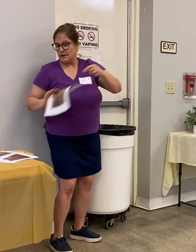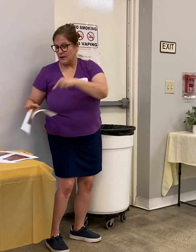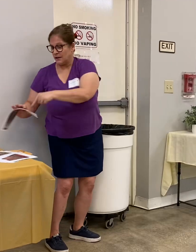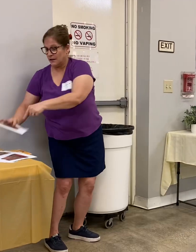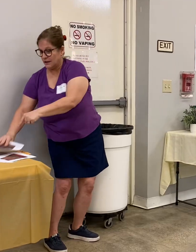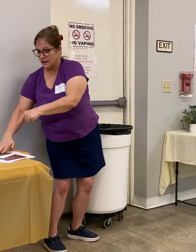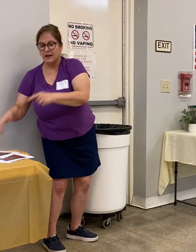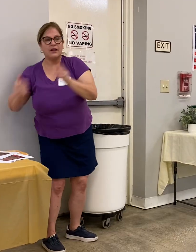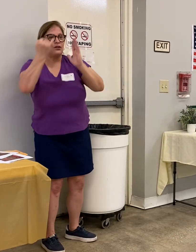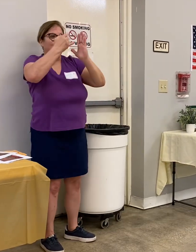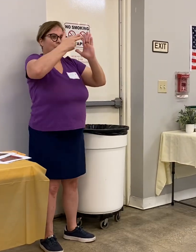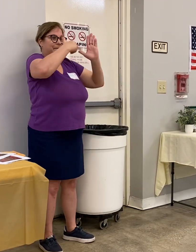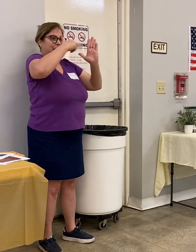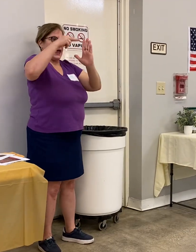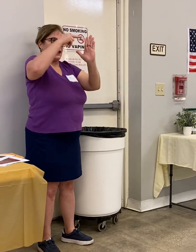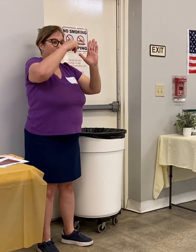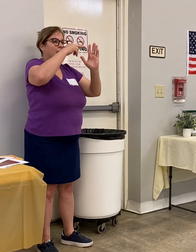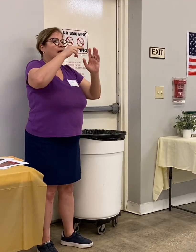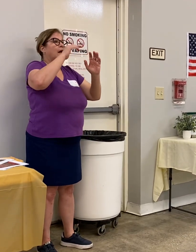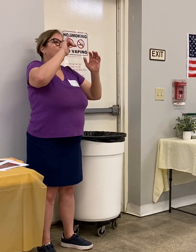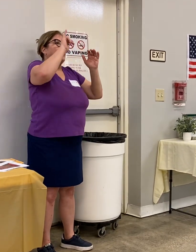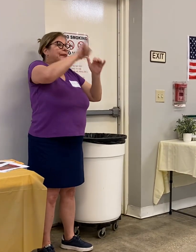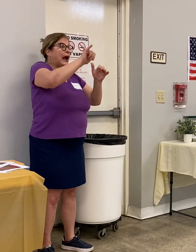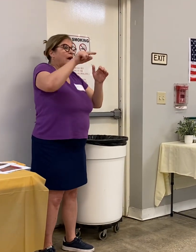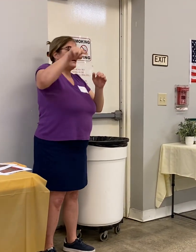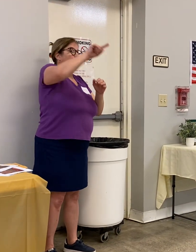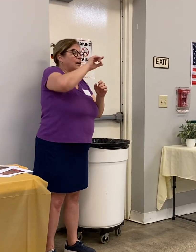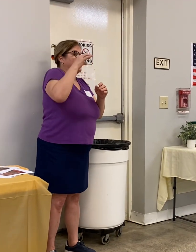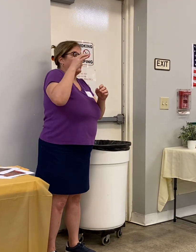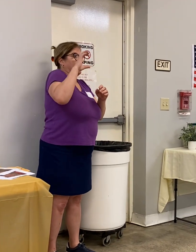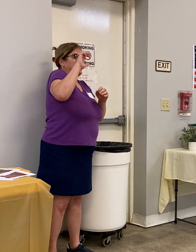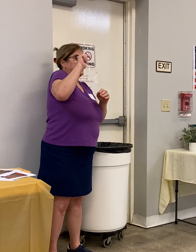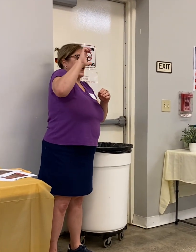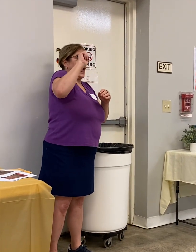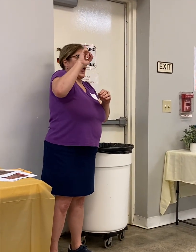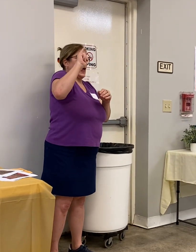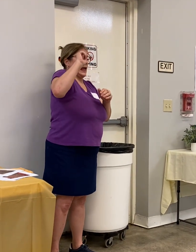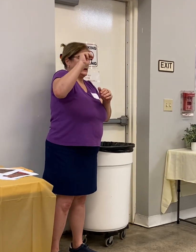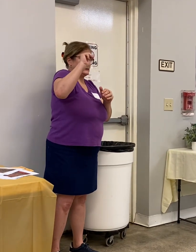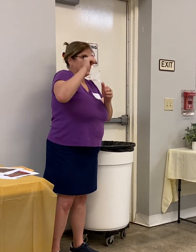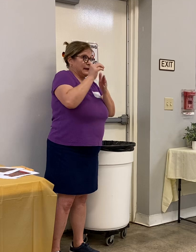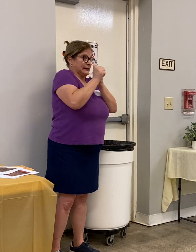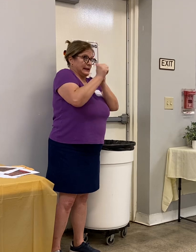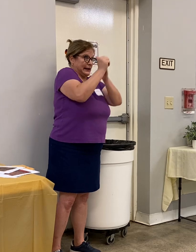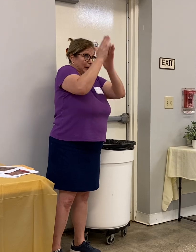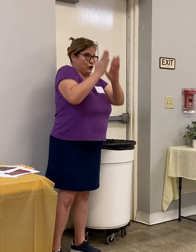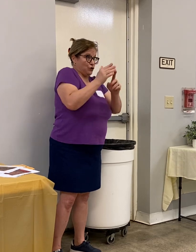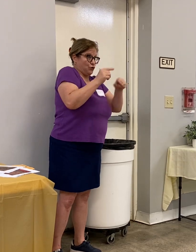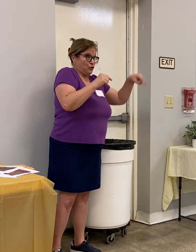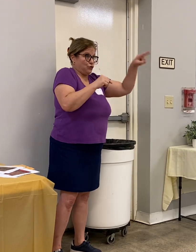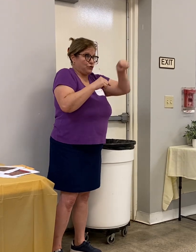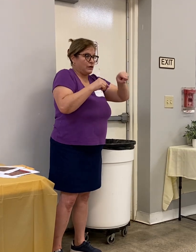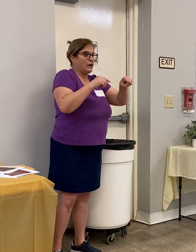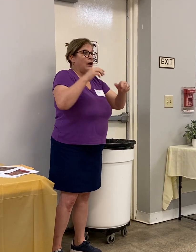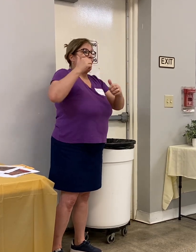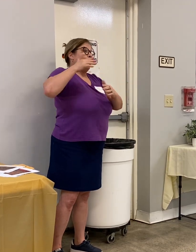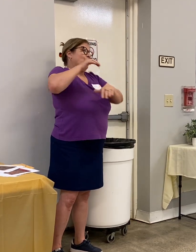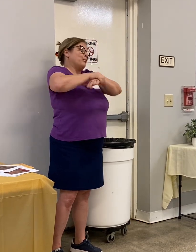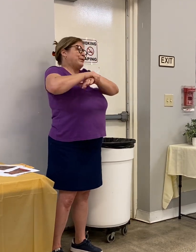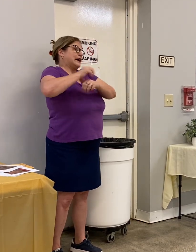later. That was the church, and this painting depicts the Acadians and the Acadian